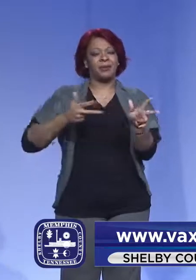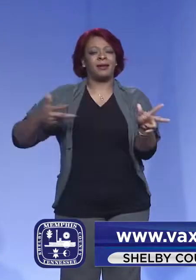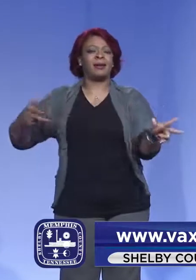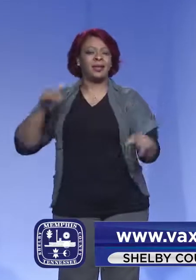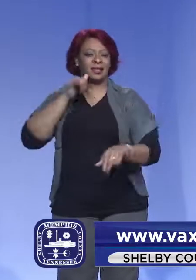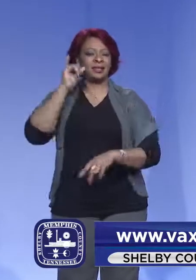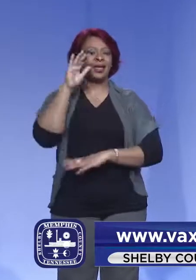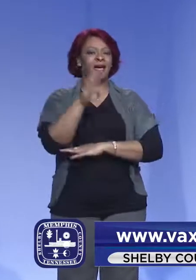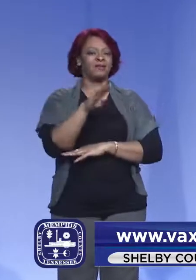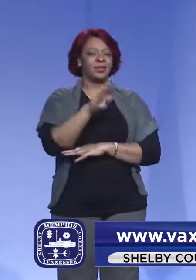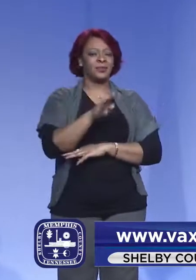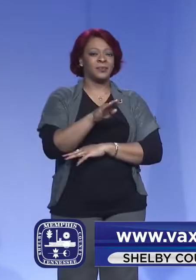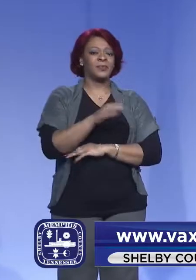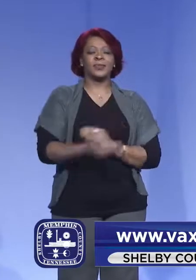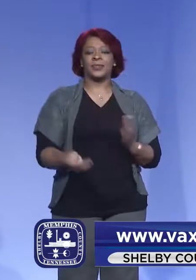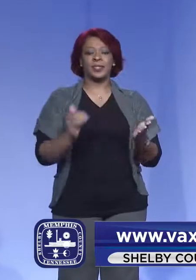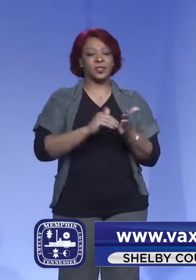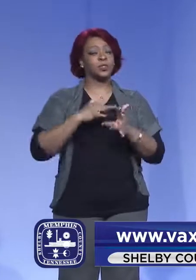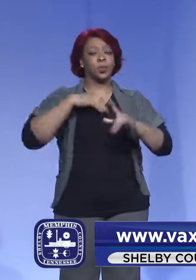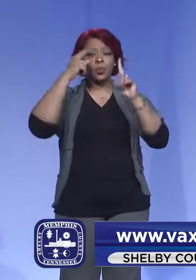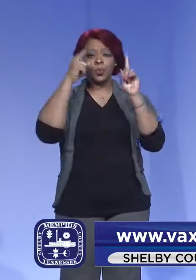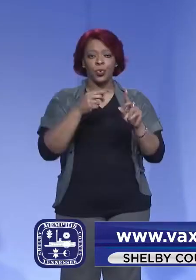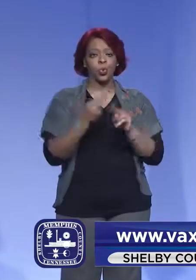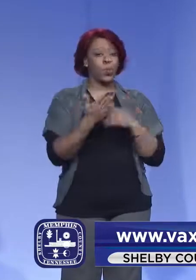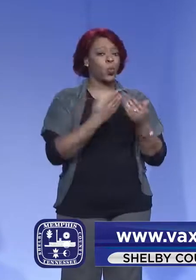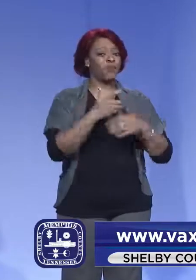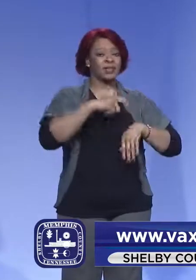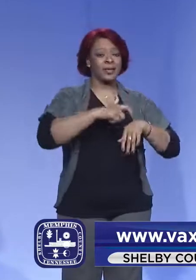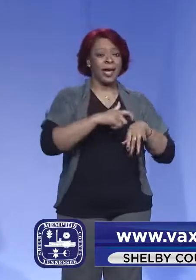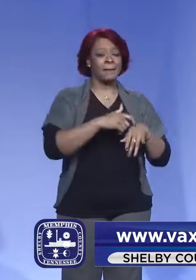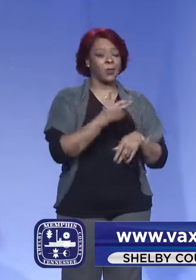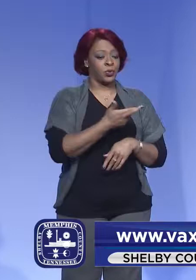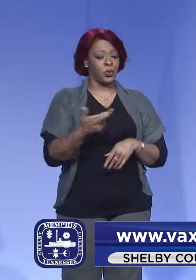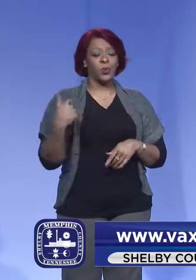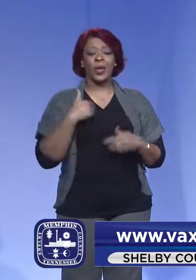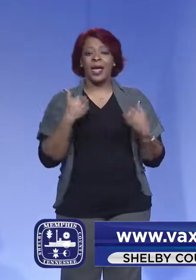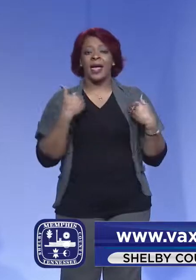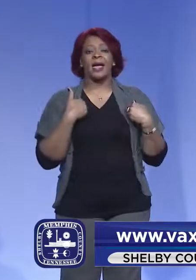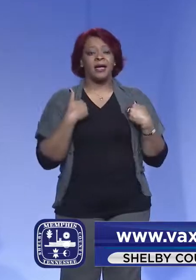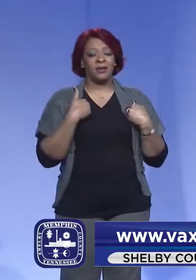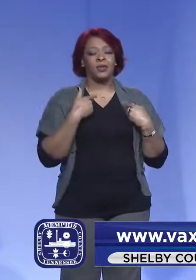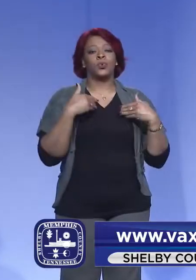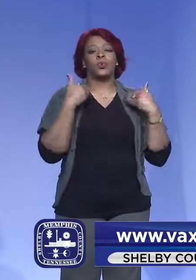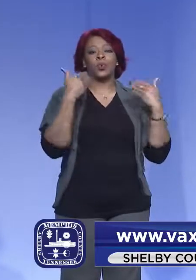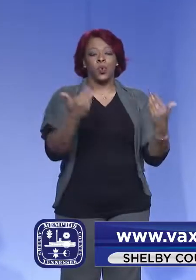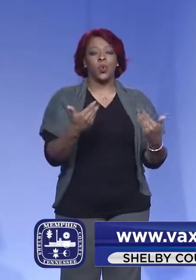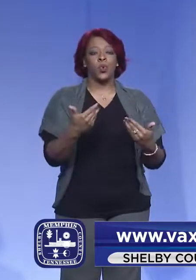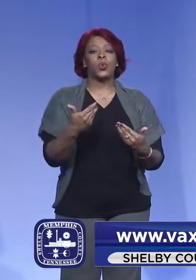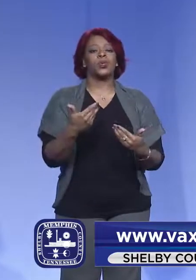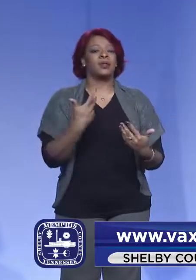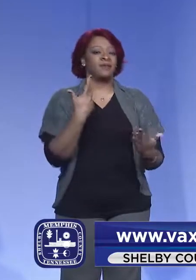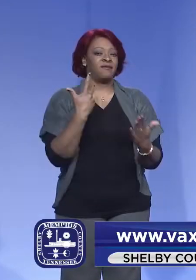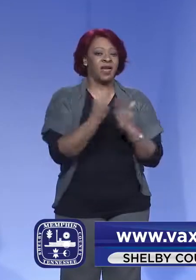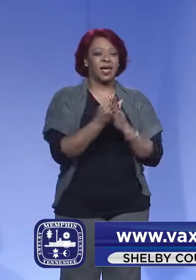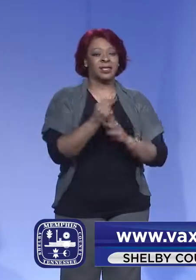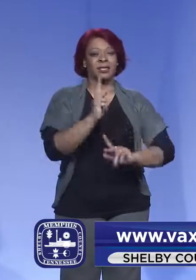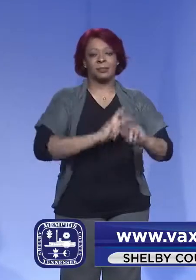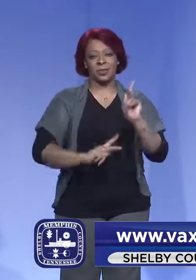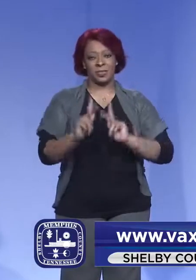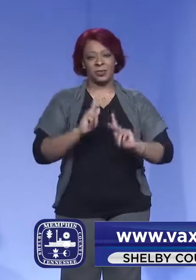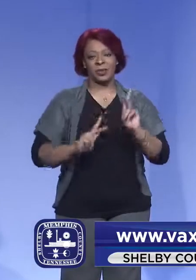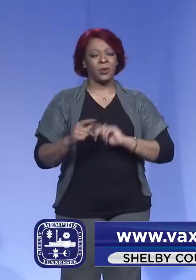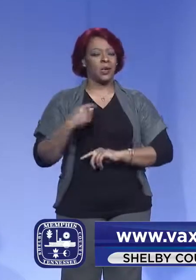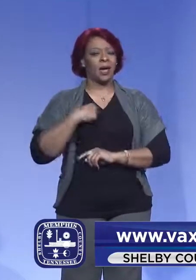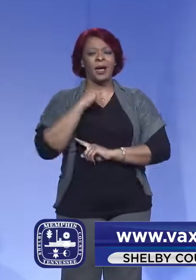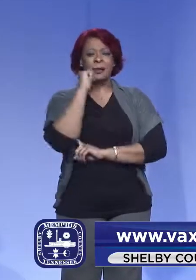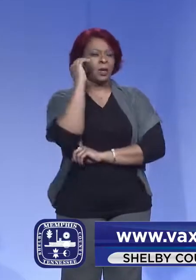yesterday afternoon. Again, our goal was to use whatever time and resources we had to get vaccine into individuals. I am